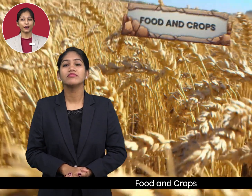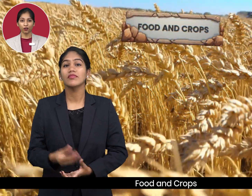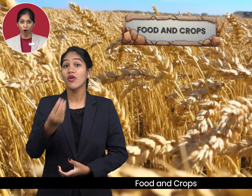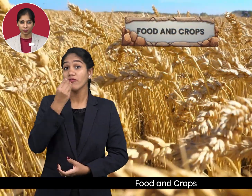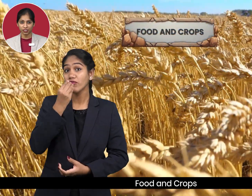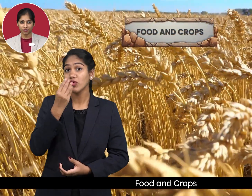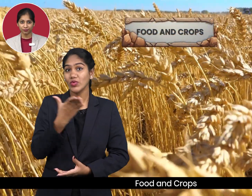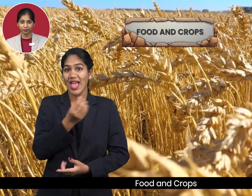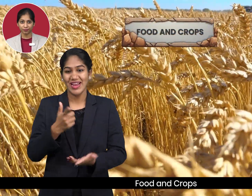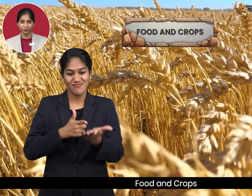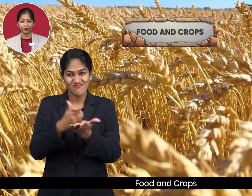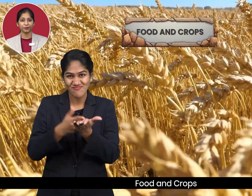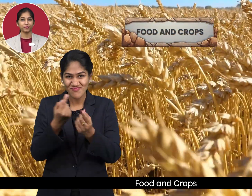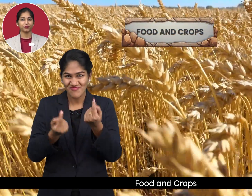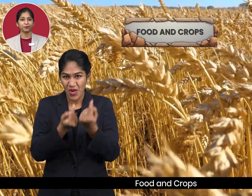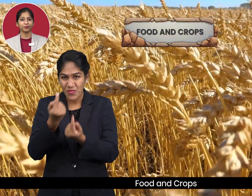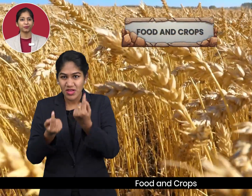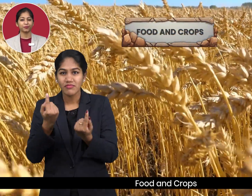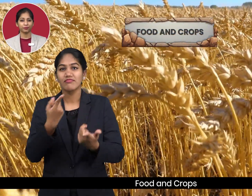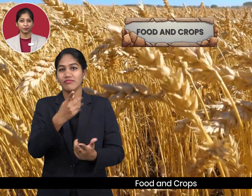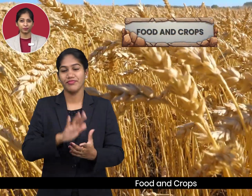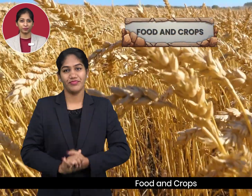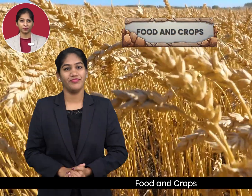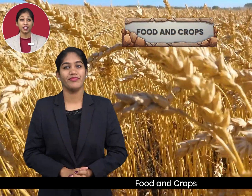Food and crops.